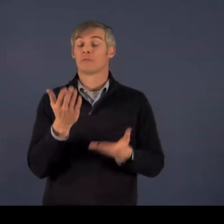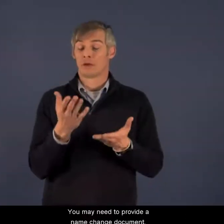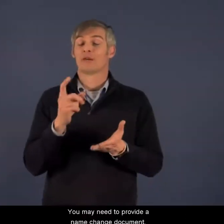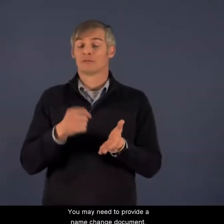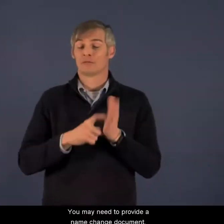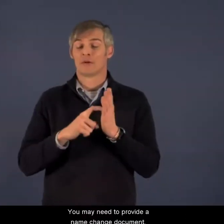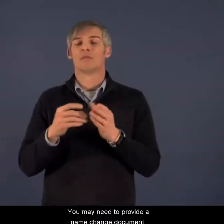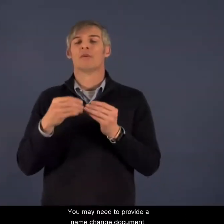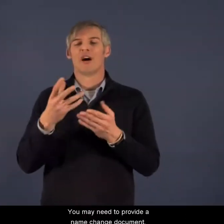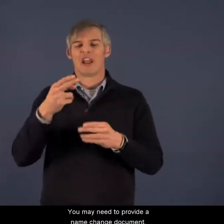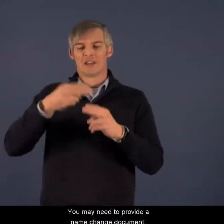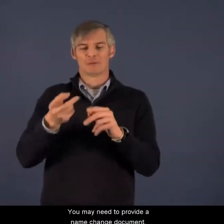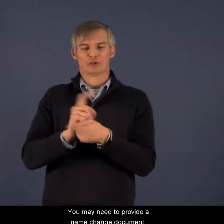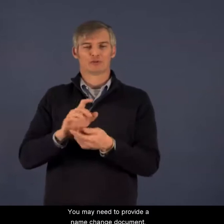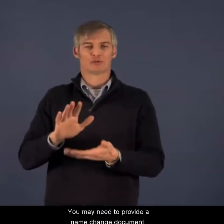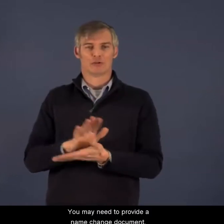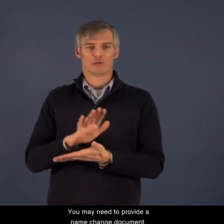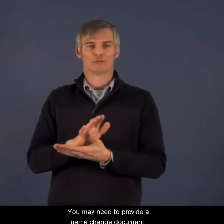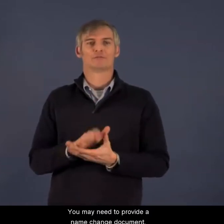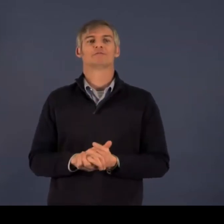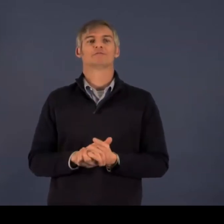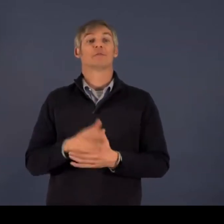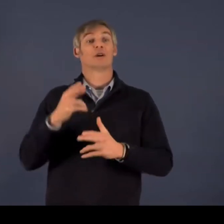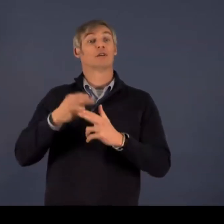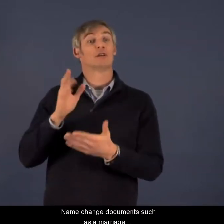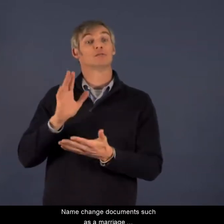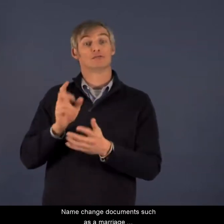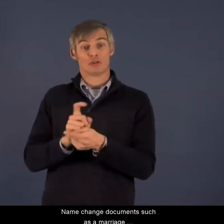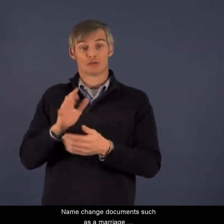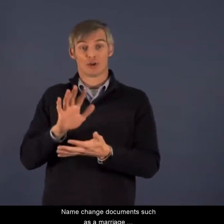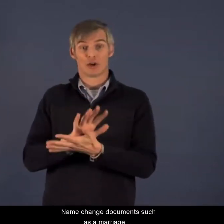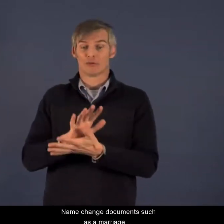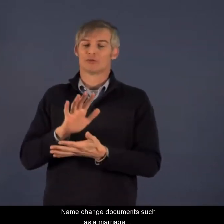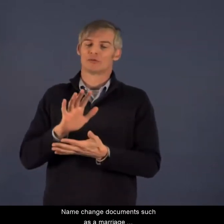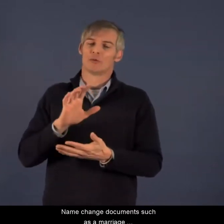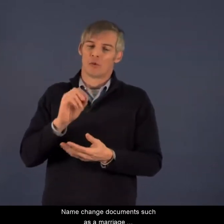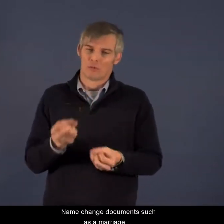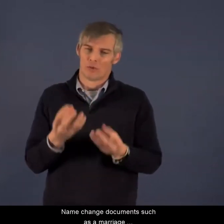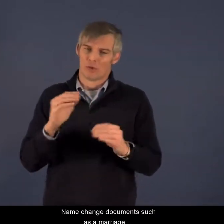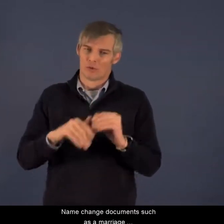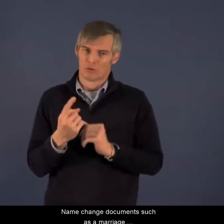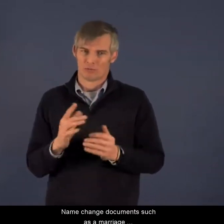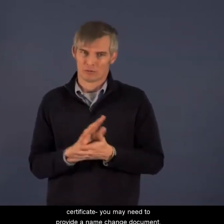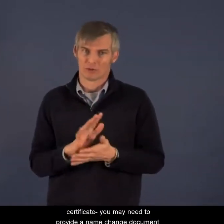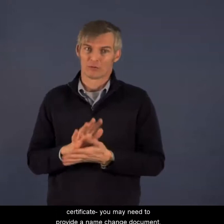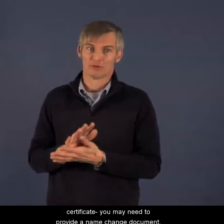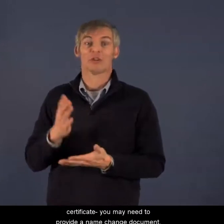You may need to provide a name change document. Name change documents such as a marriage certificate, you